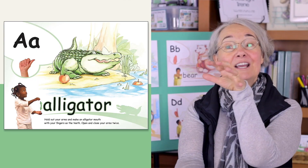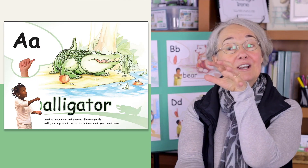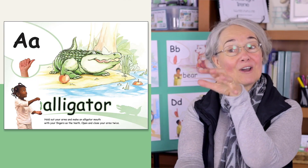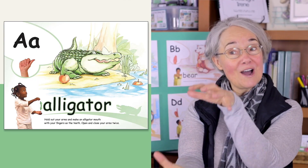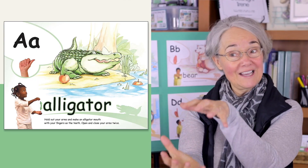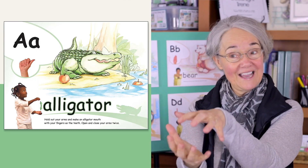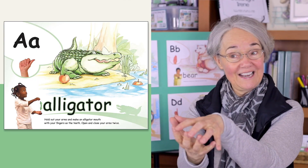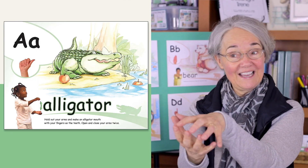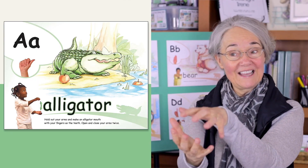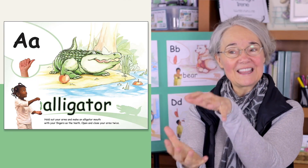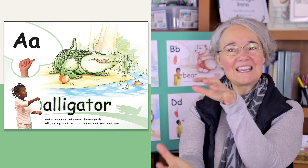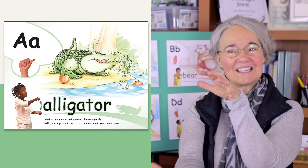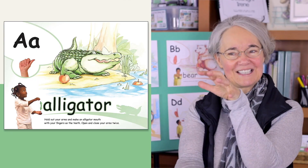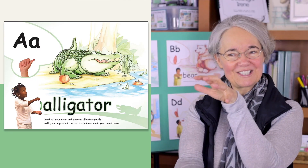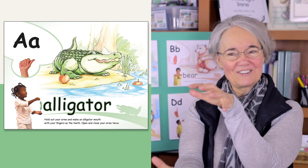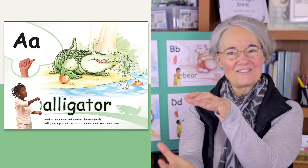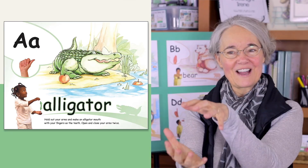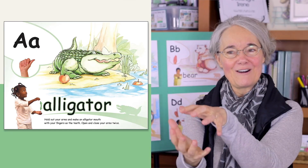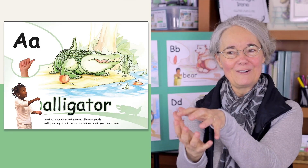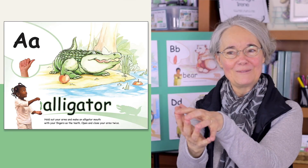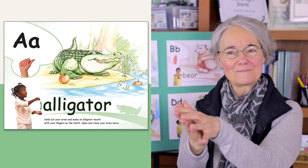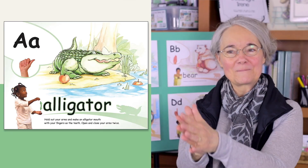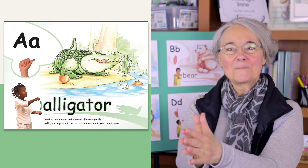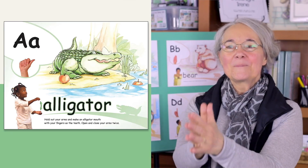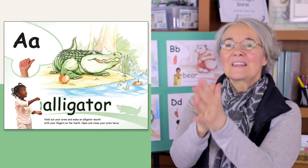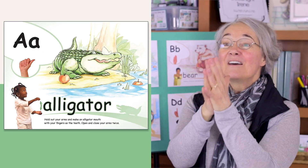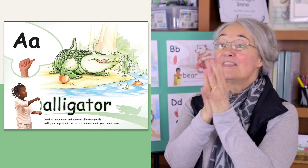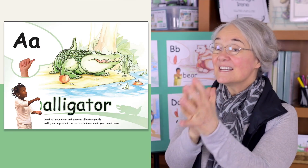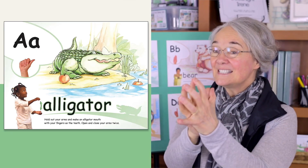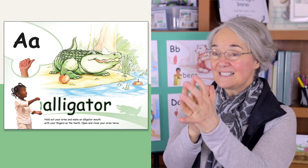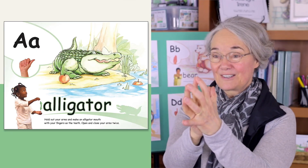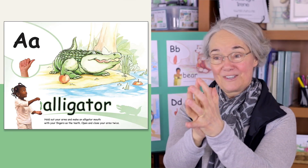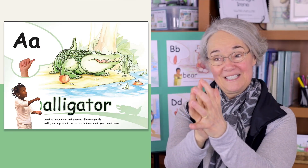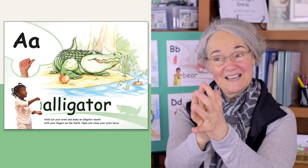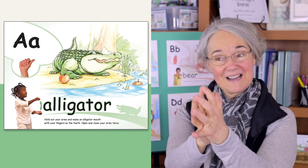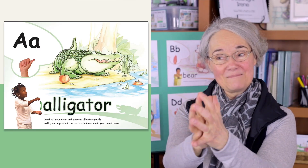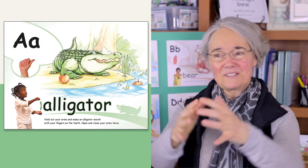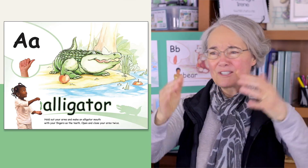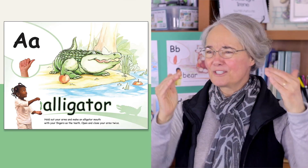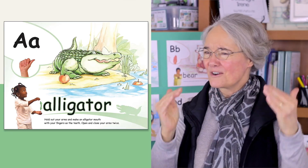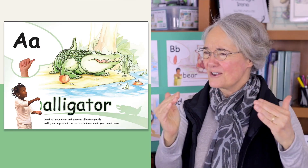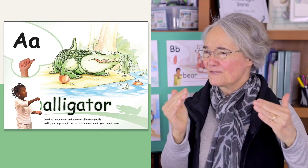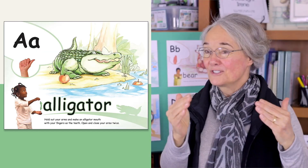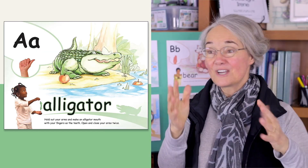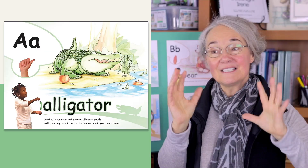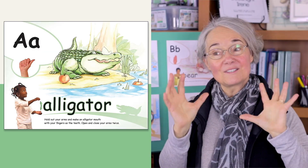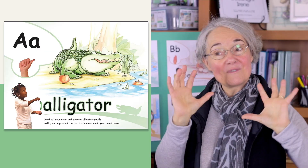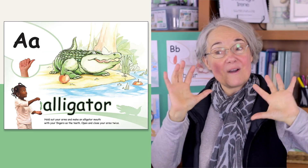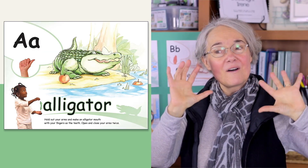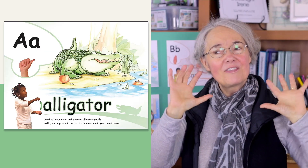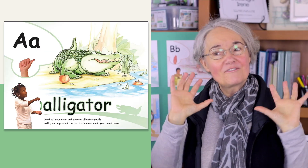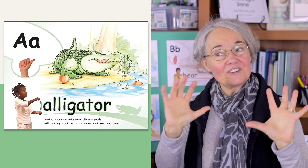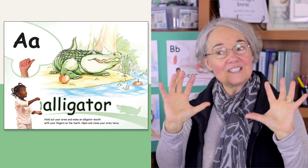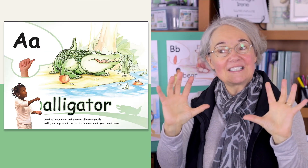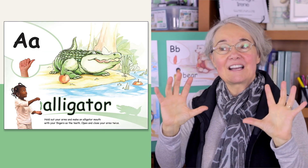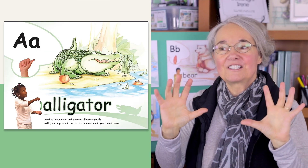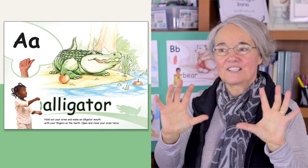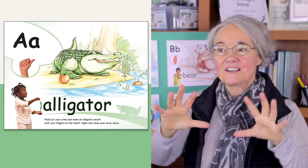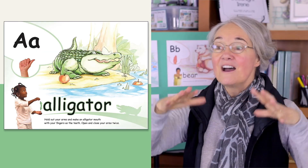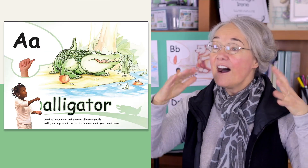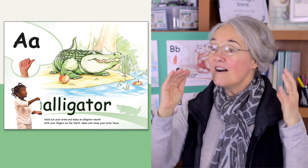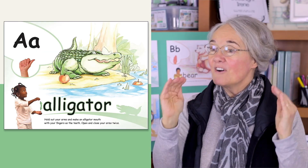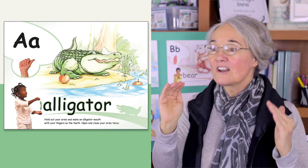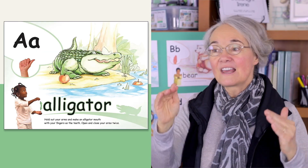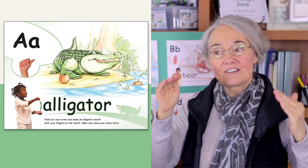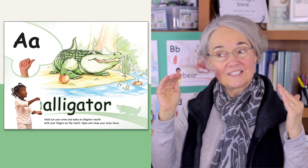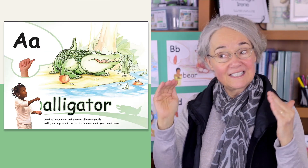alligator, elongating the initial vowel. This is a good time to show you just the first